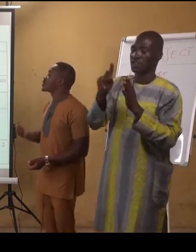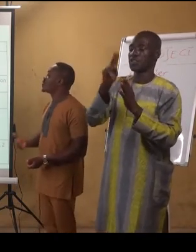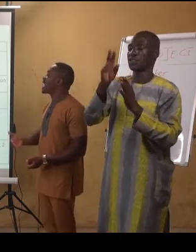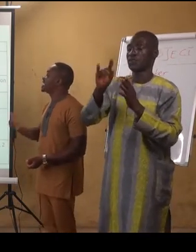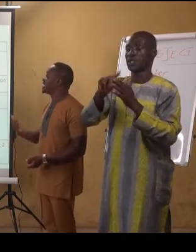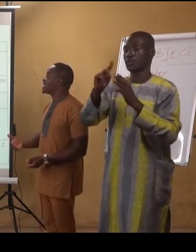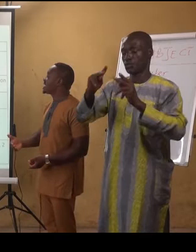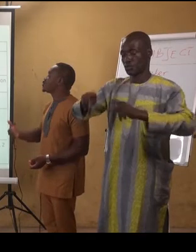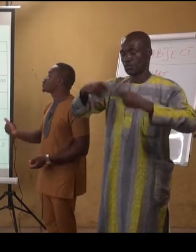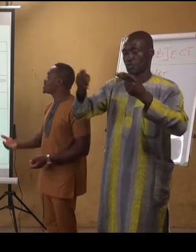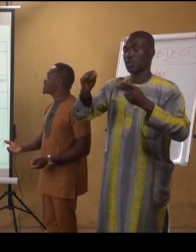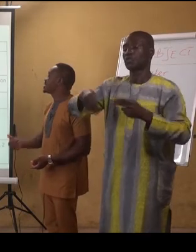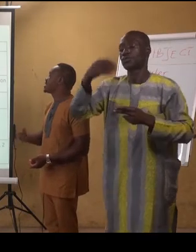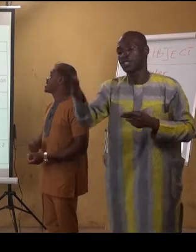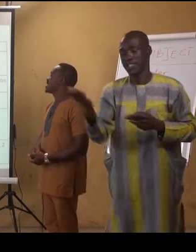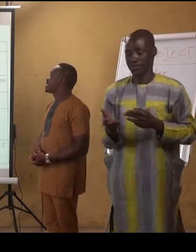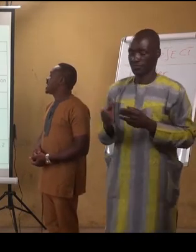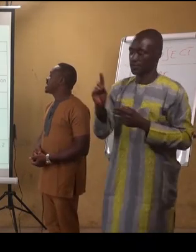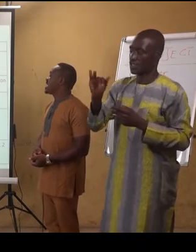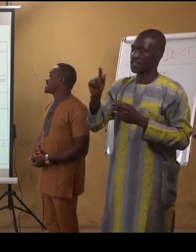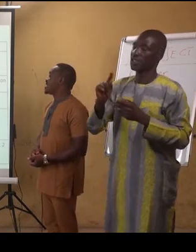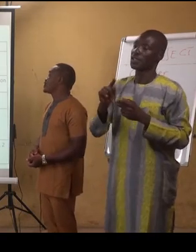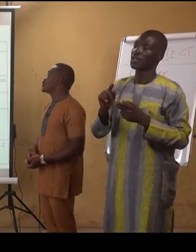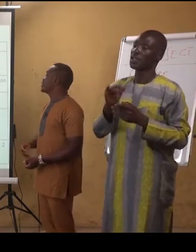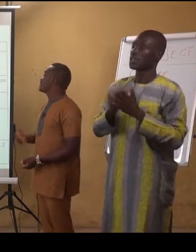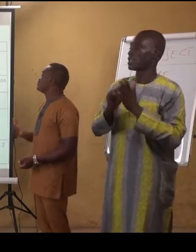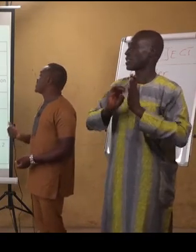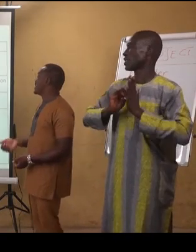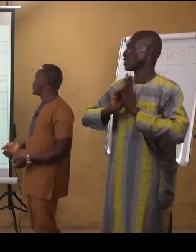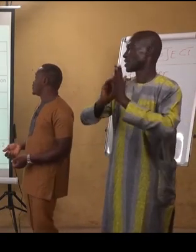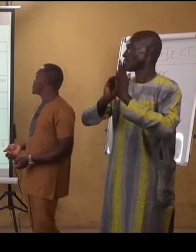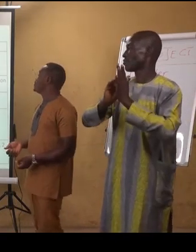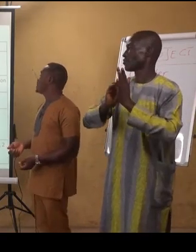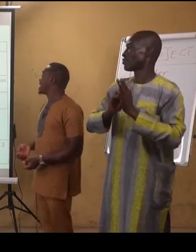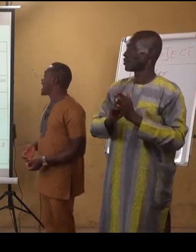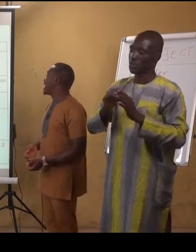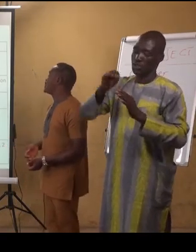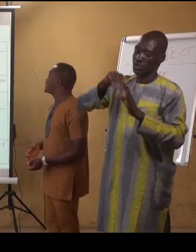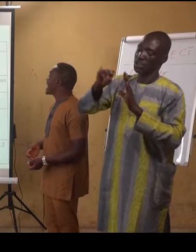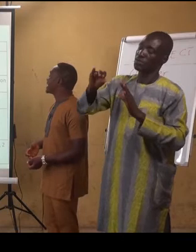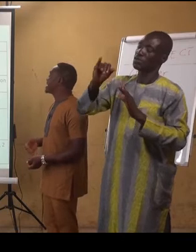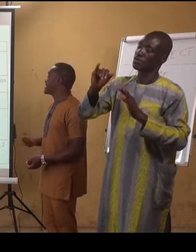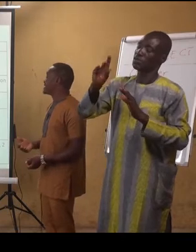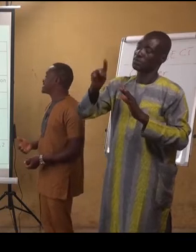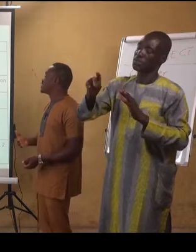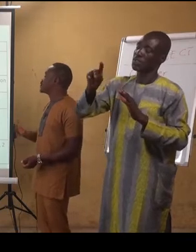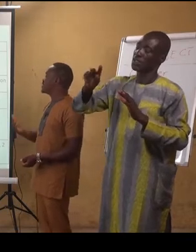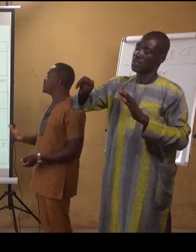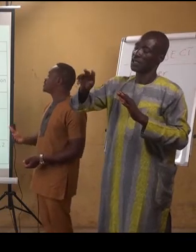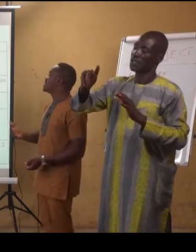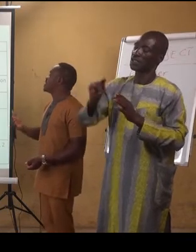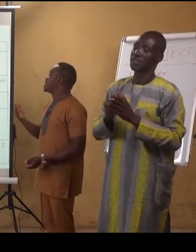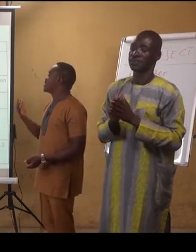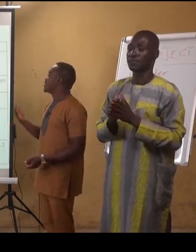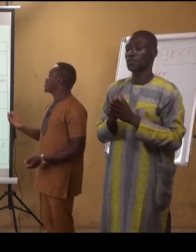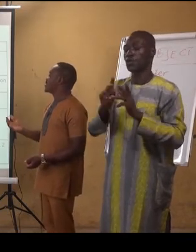or to supply data to proceed. Then example, input, PRT, that is you input